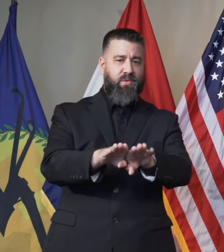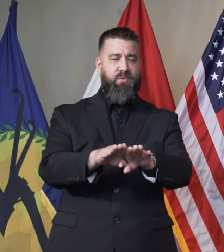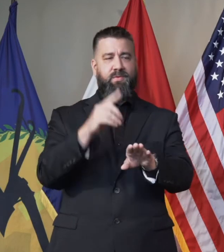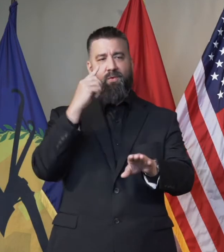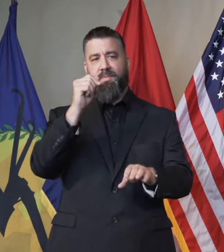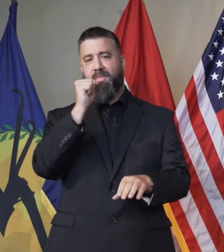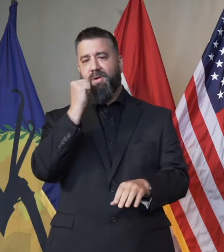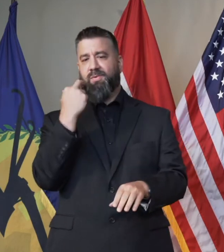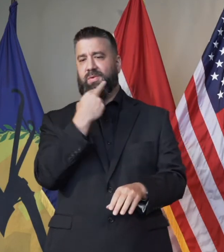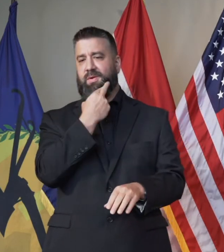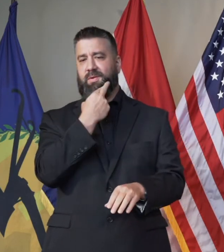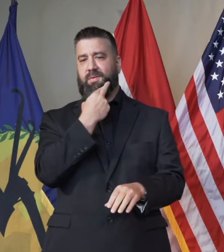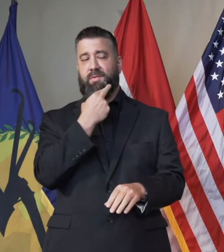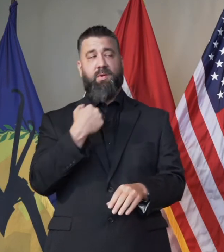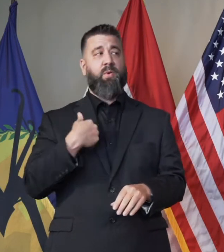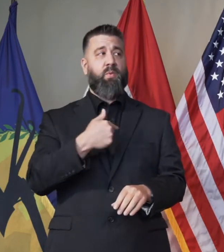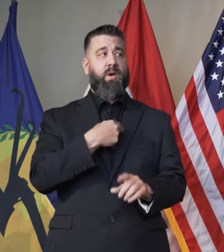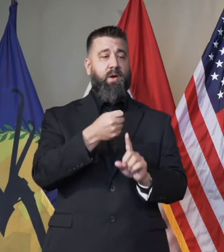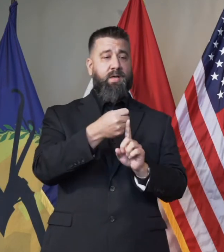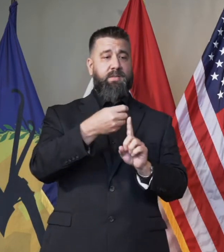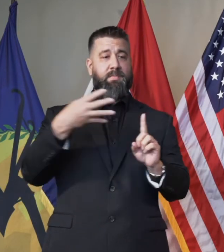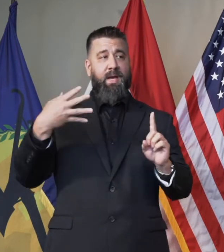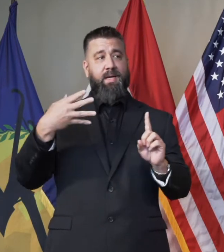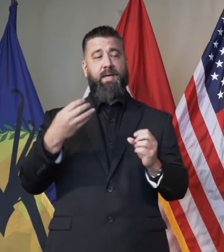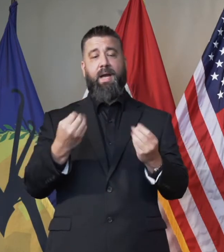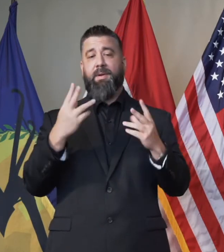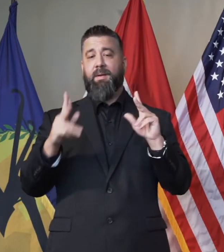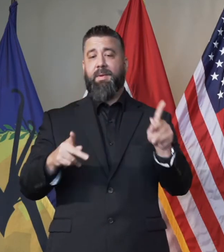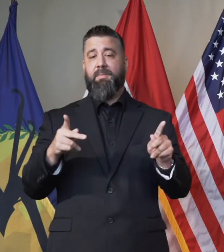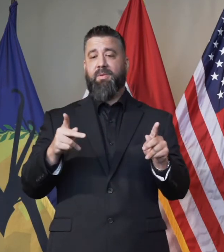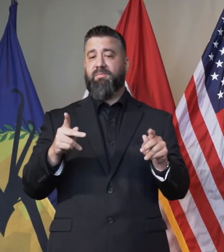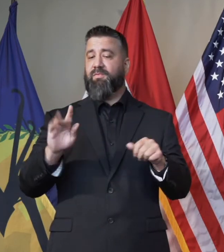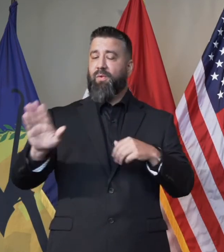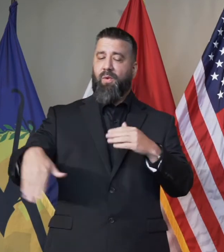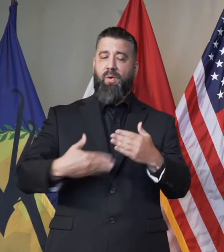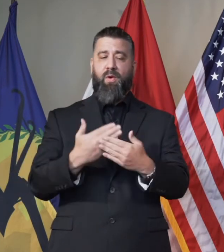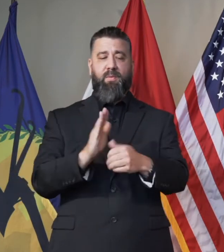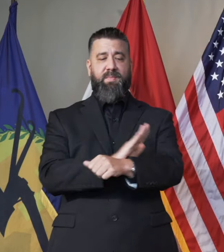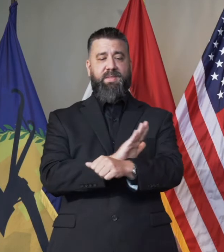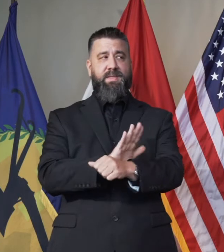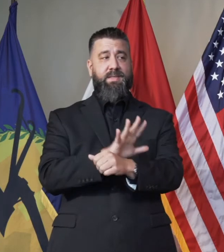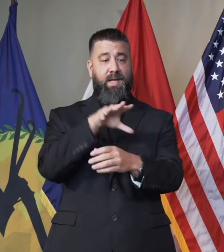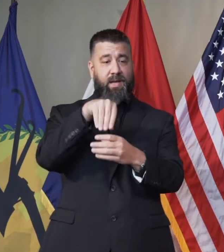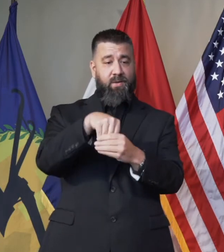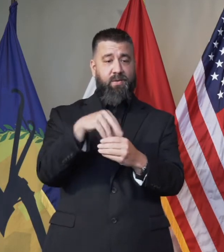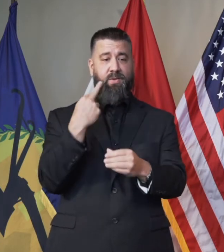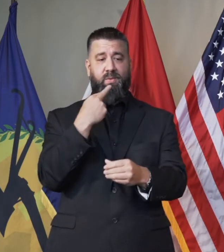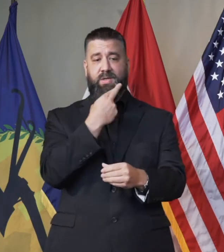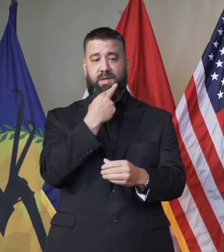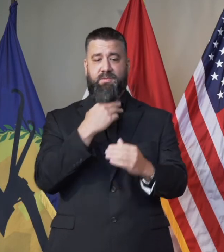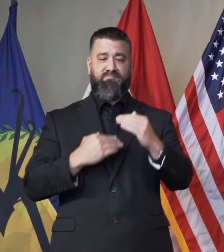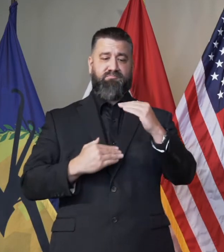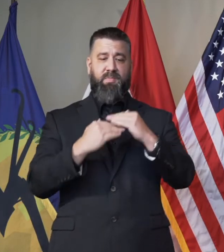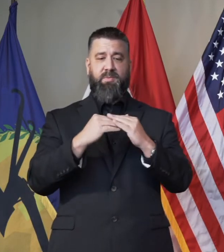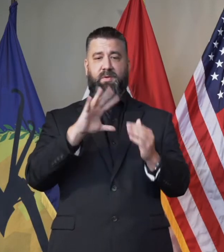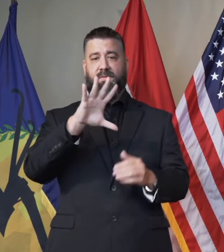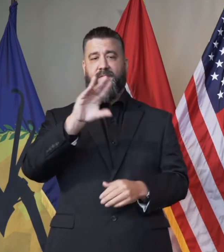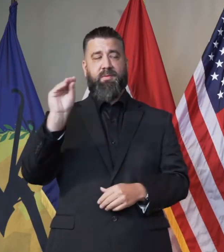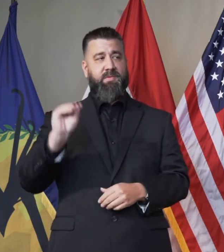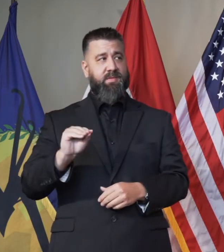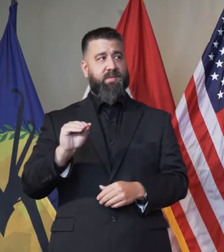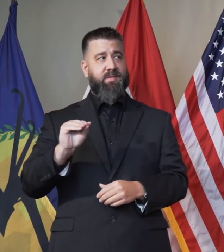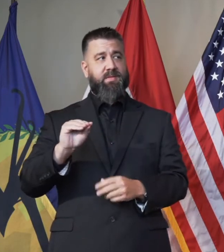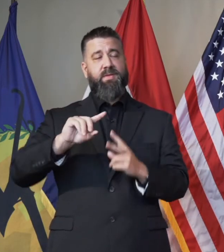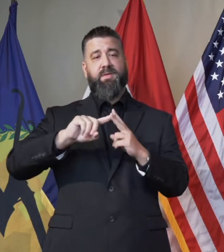are expanding the capacity of all businesses, including restaurants, to 50%, starting at 5 p.m. on